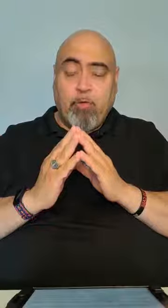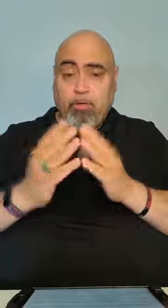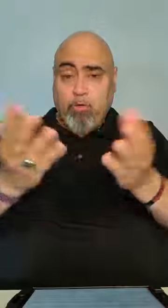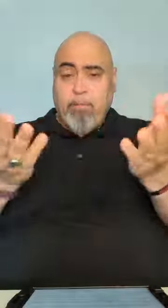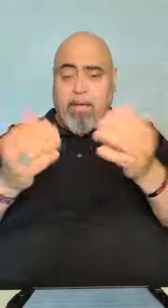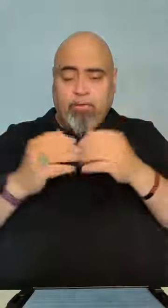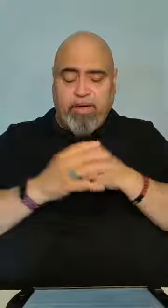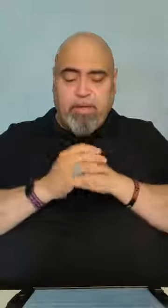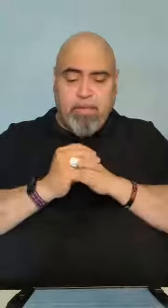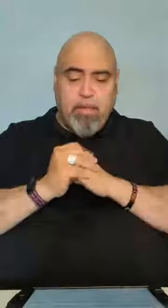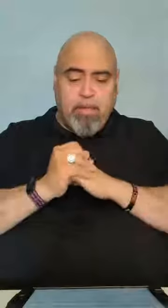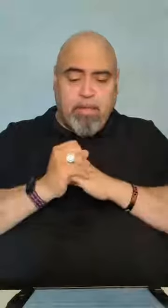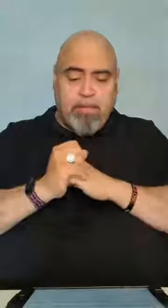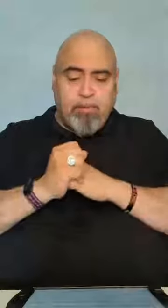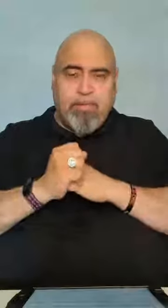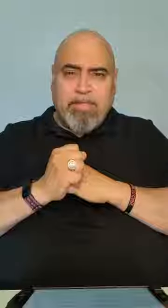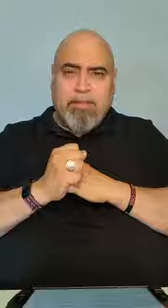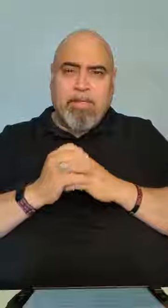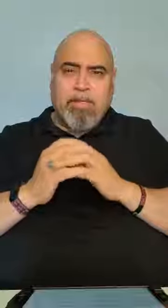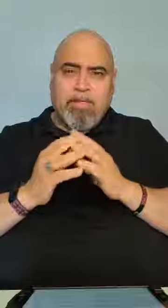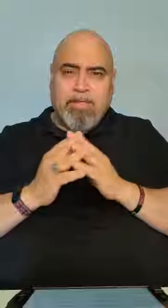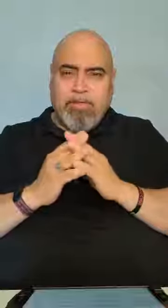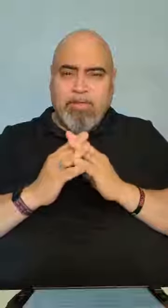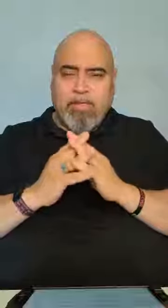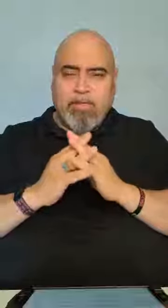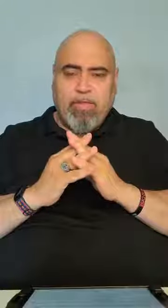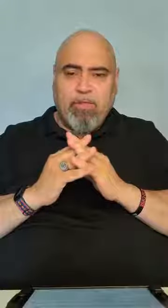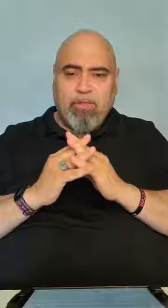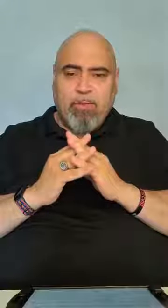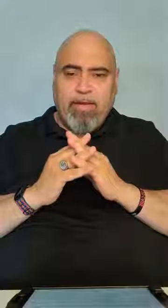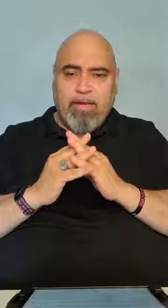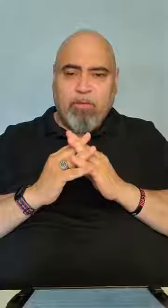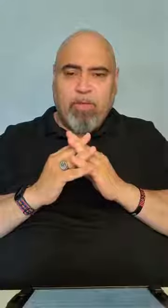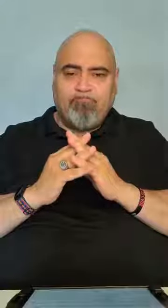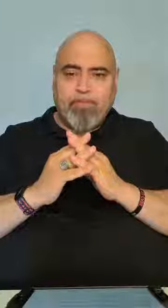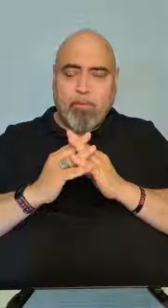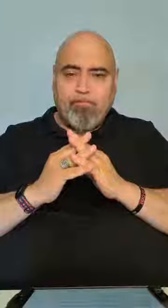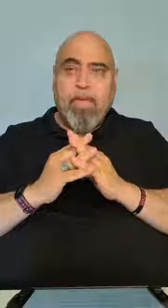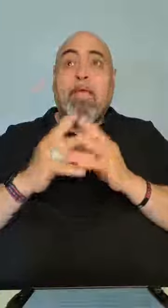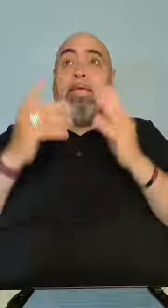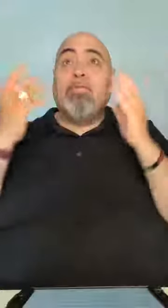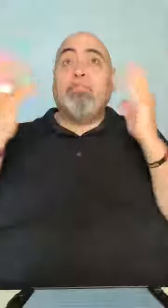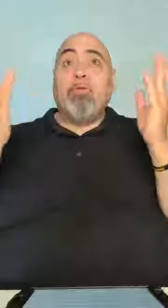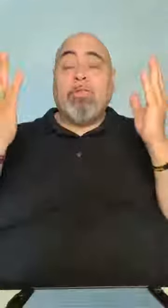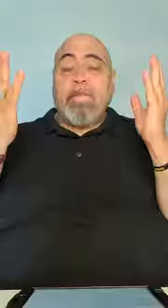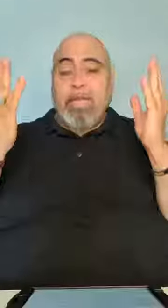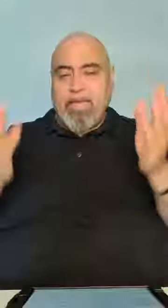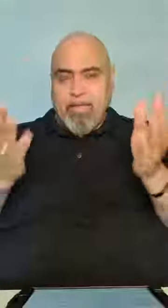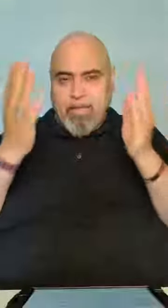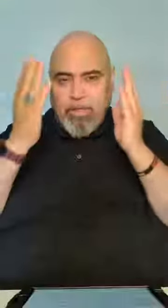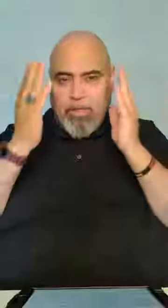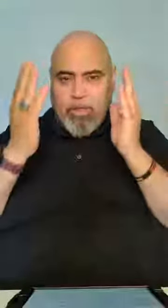enjoy the Bible reading to help you sleep series. I think you'll enjoy that as well. So it's a beautiful day.